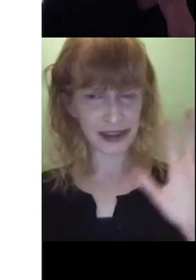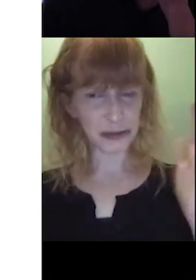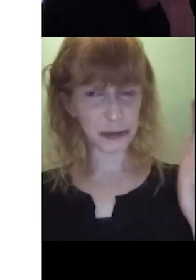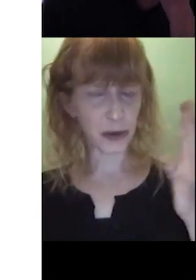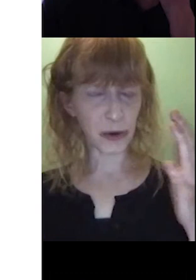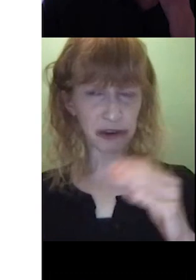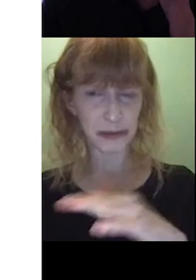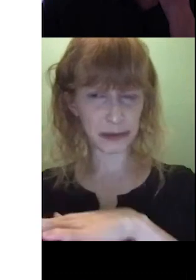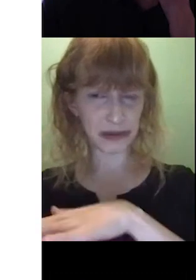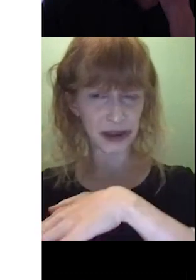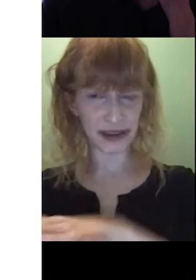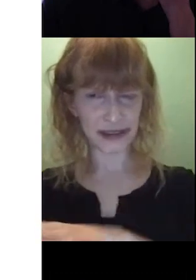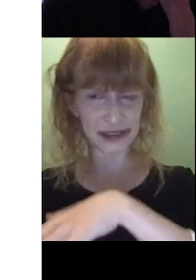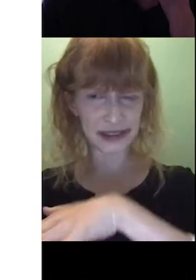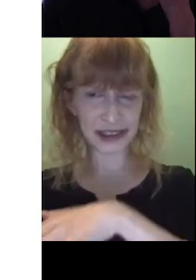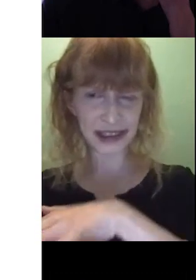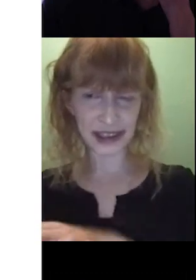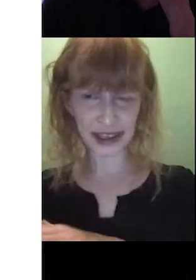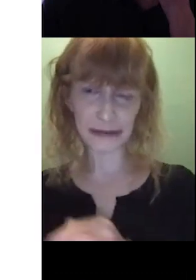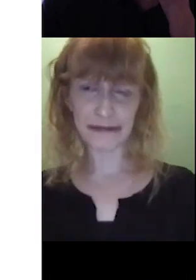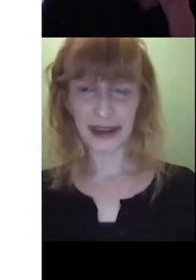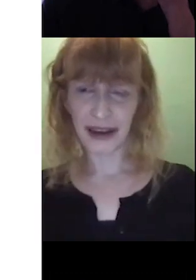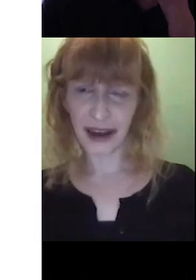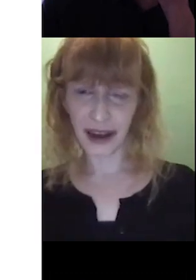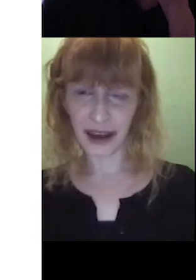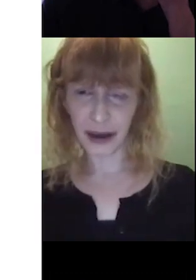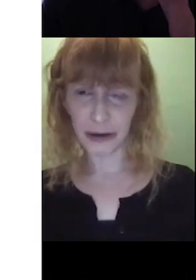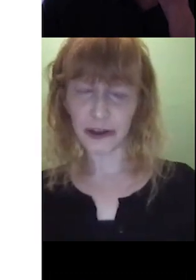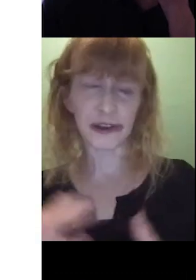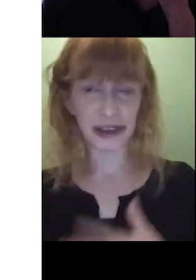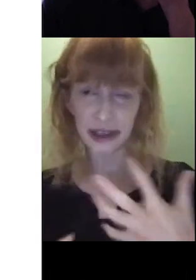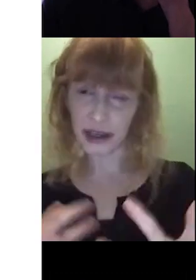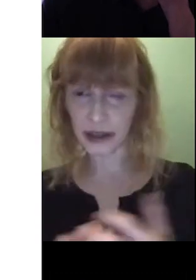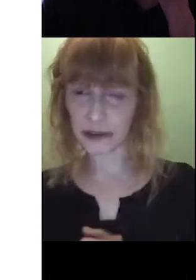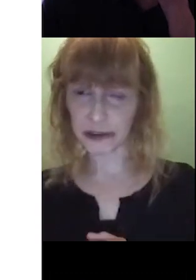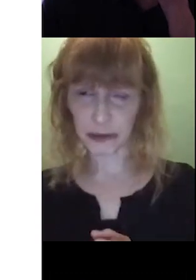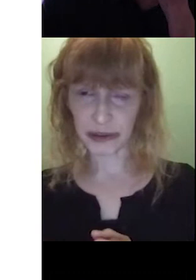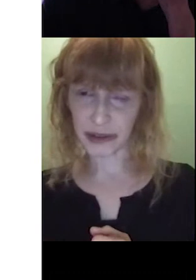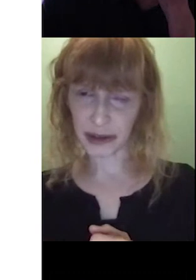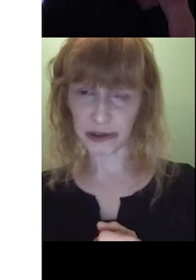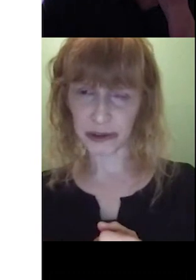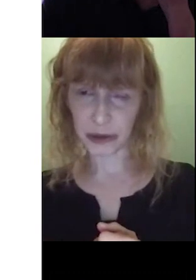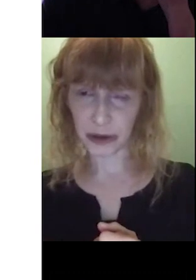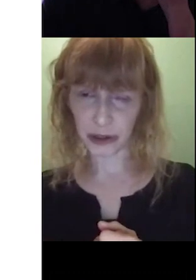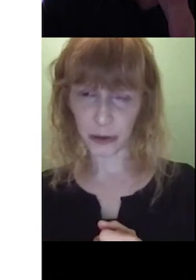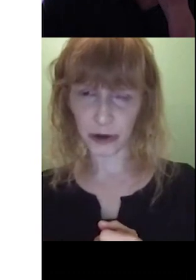His paws must be very sticky. So thinking about your descriptive language as well,